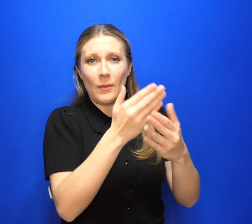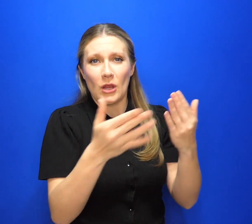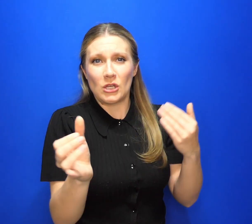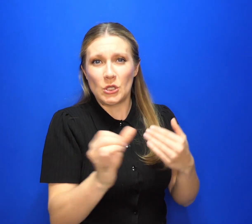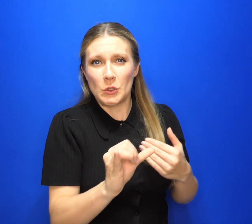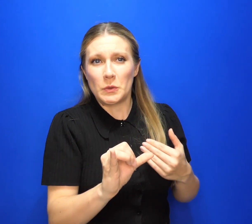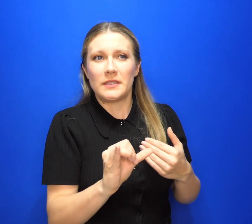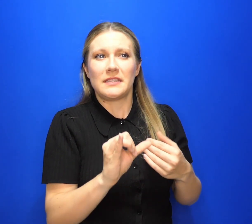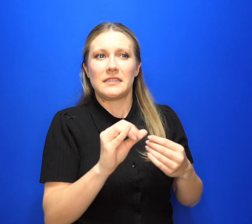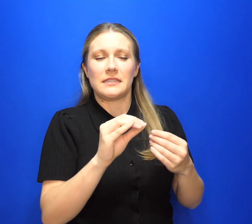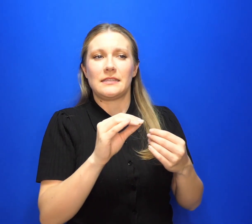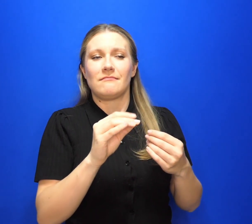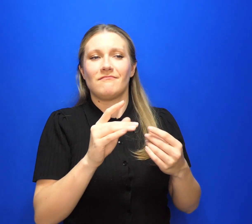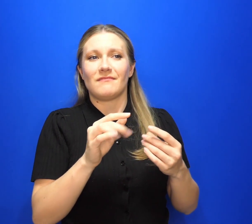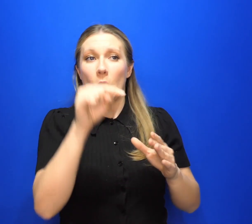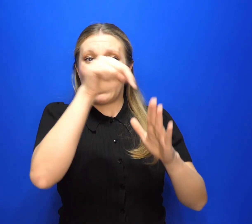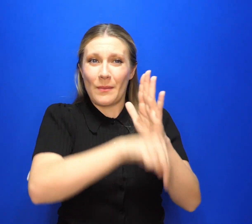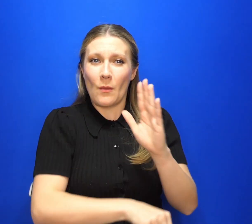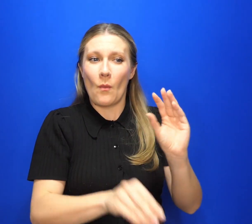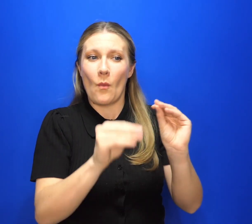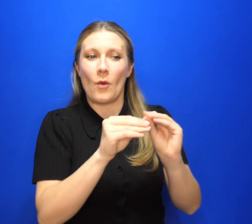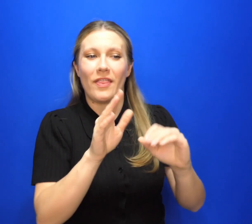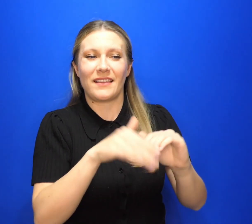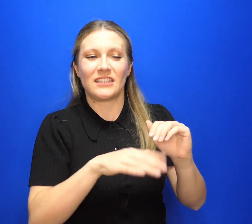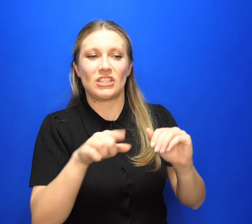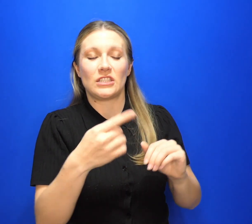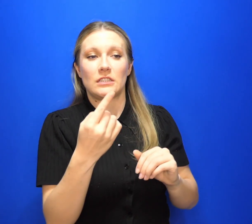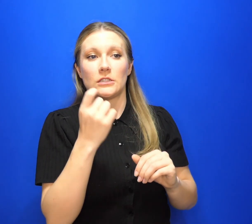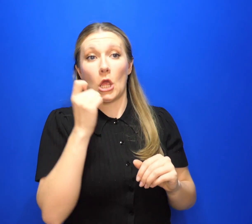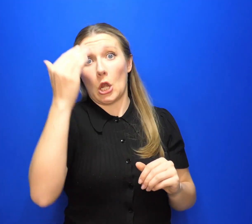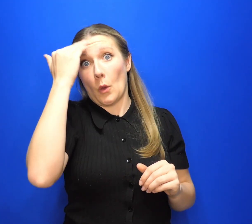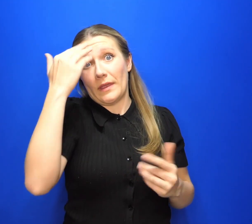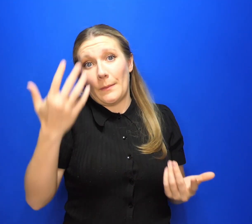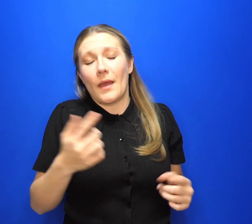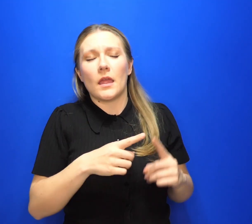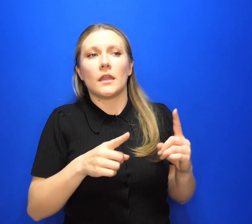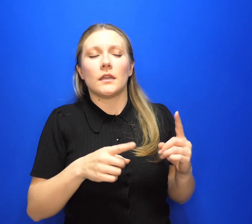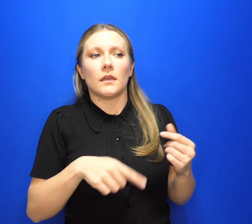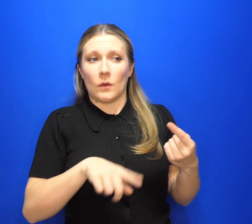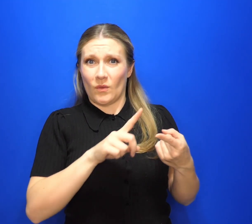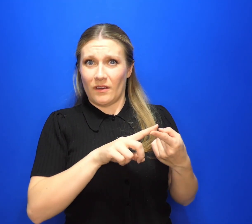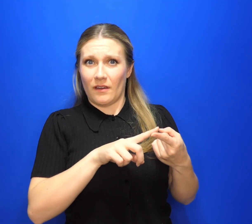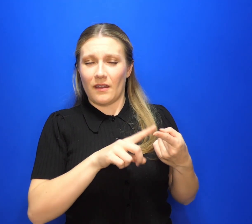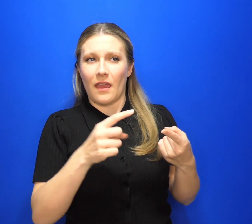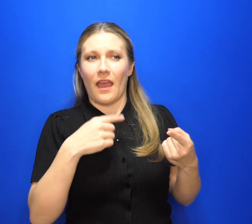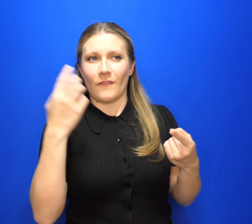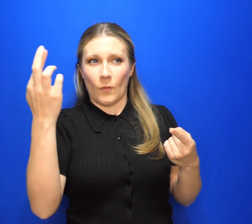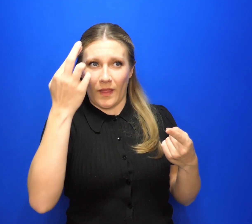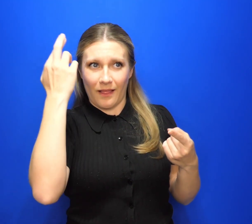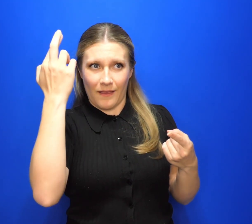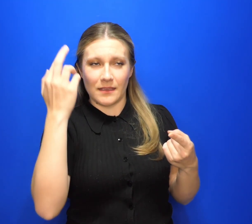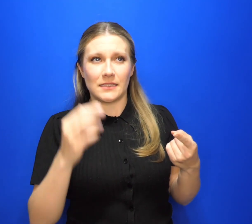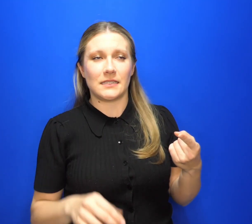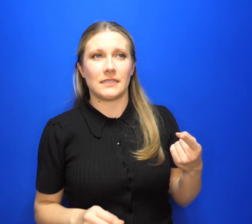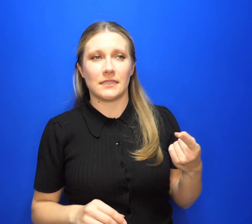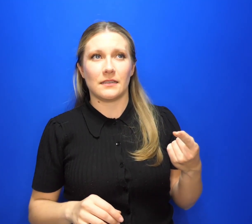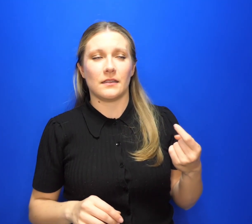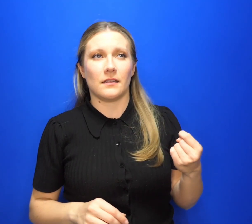little further than not necessarily knowing what they're doing. One, I've found definitely that